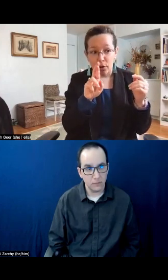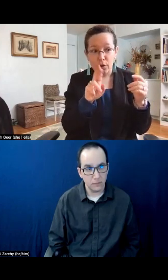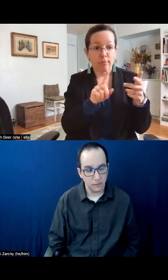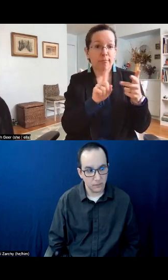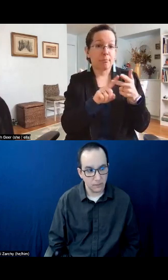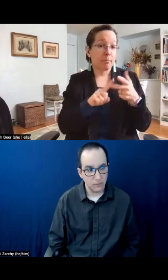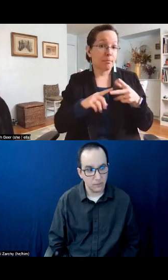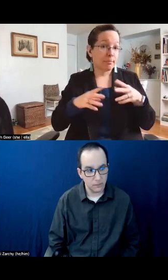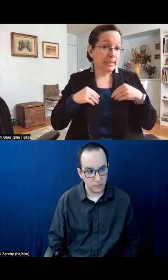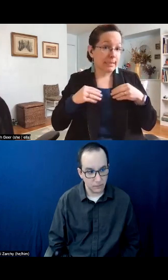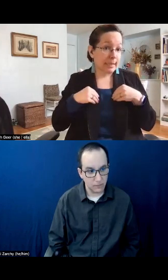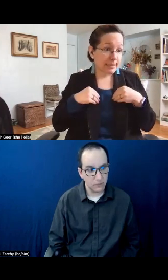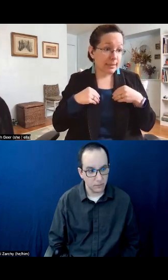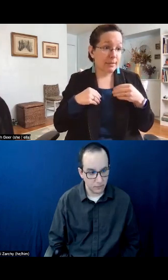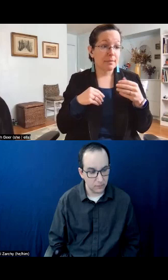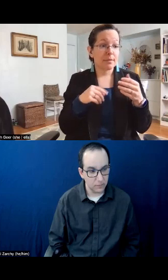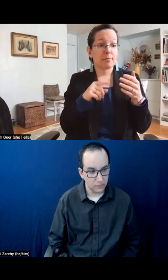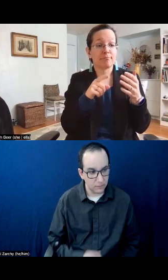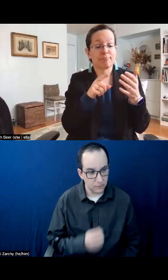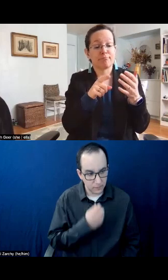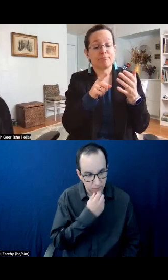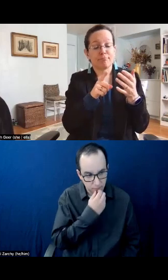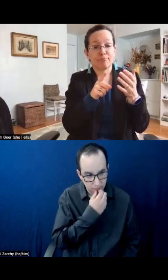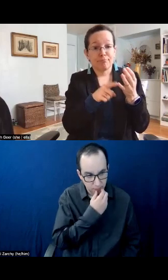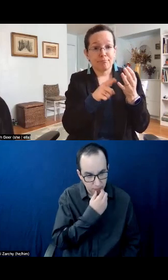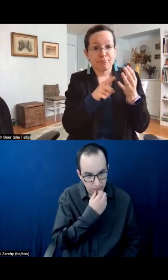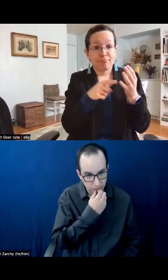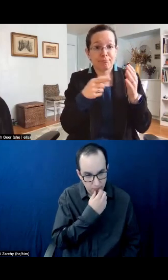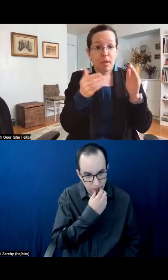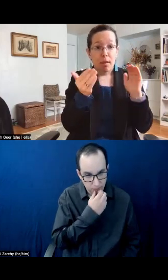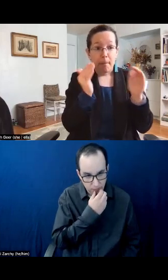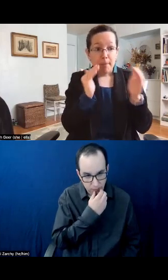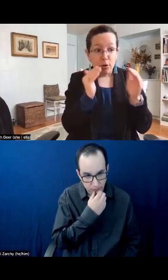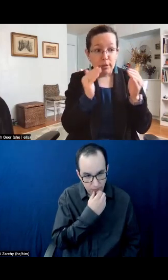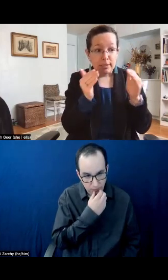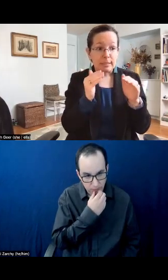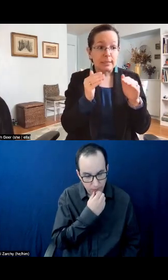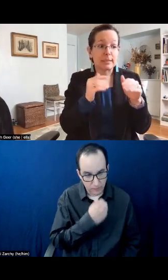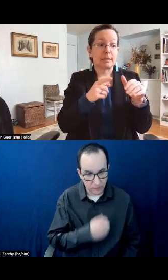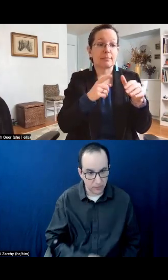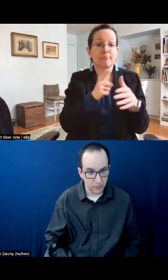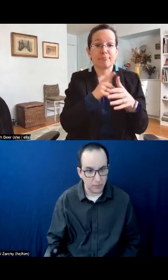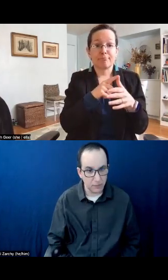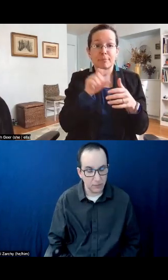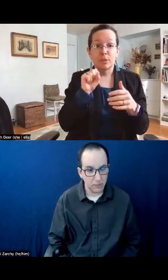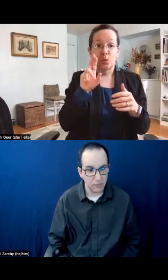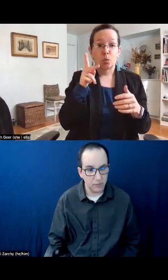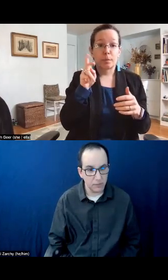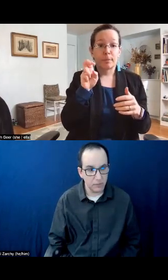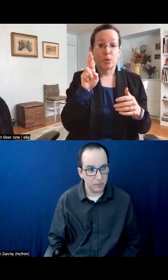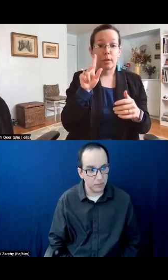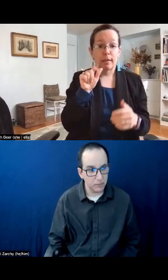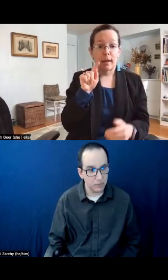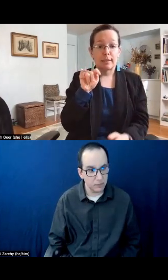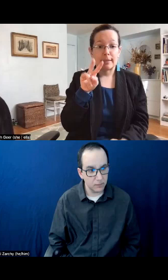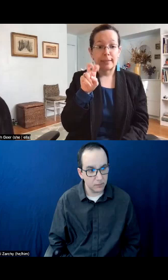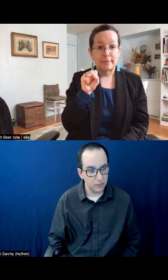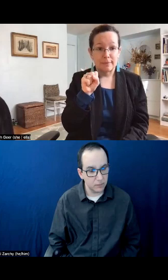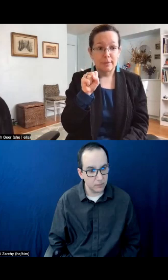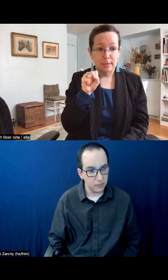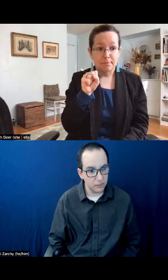tense, pluralizers, the possessive, indicators of comparison,